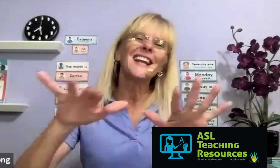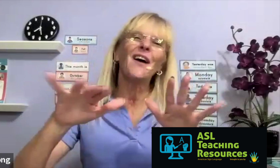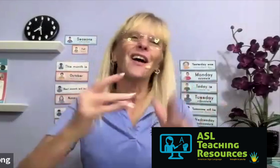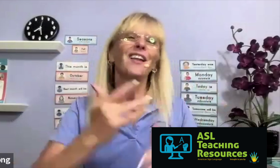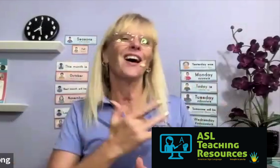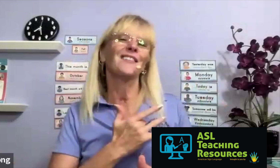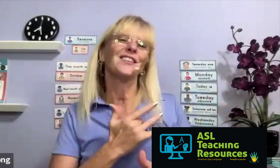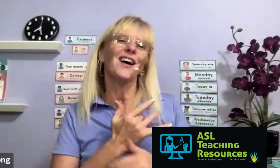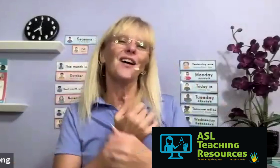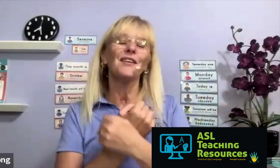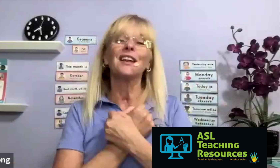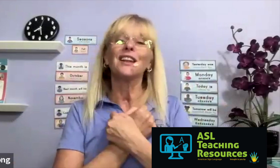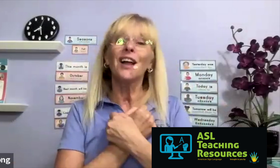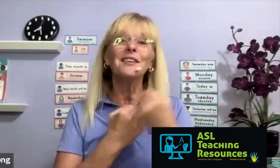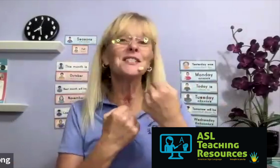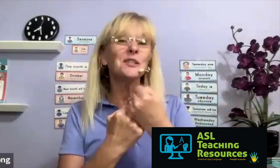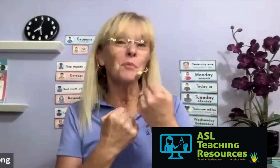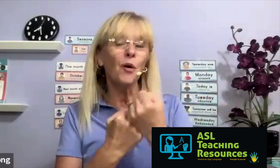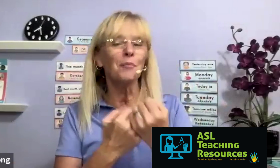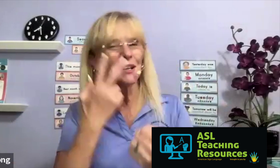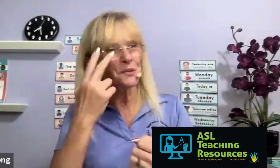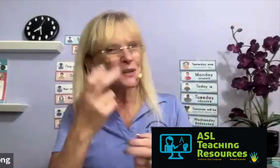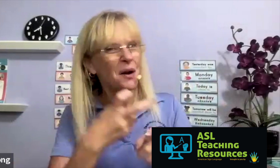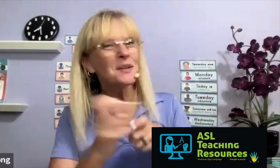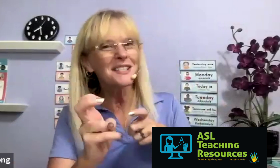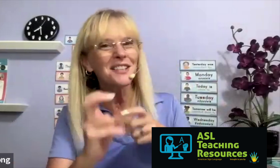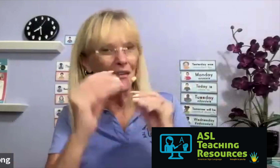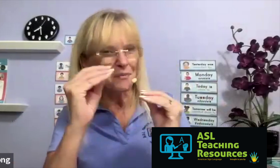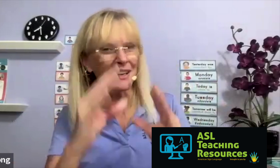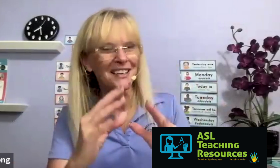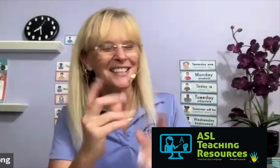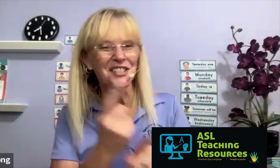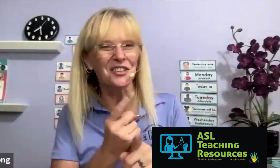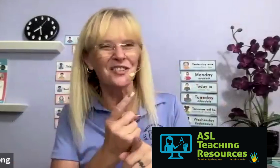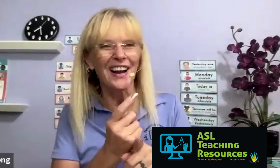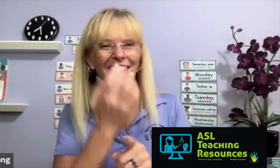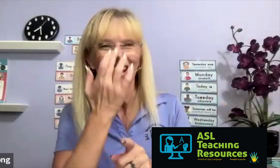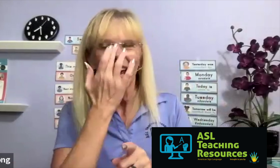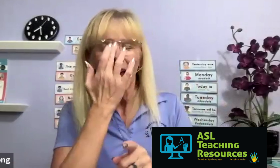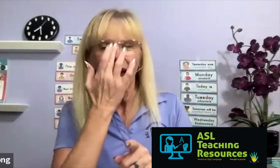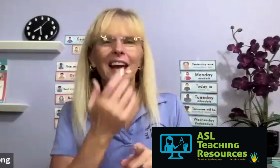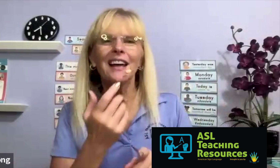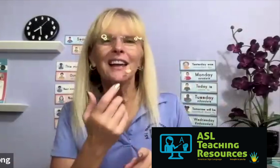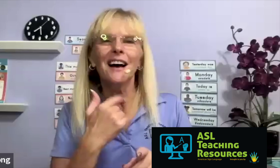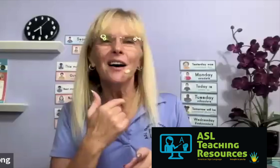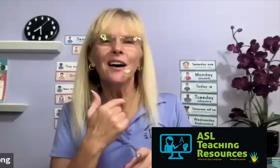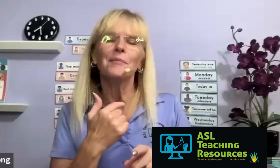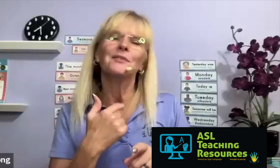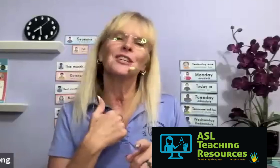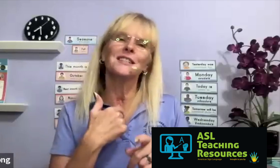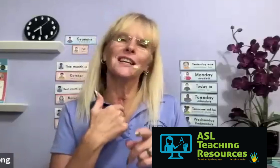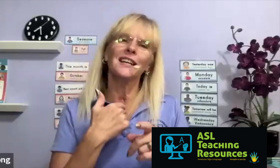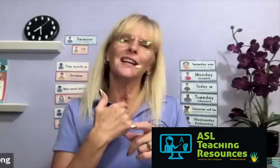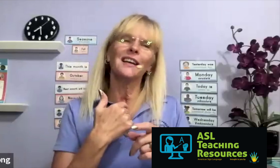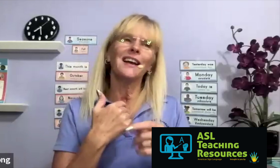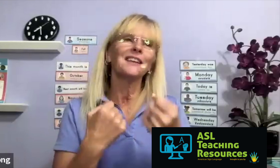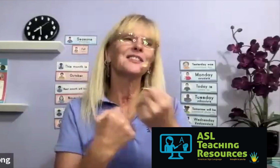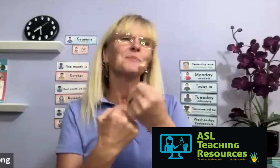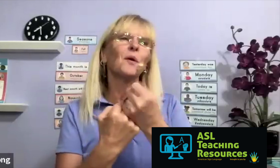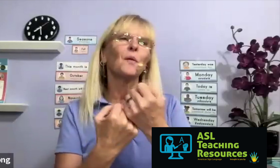out a lot of love and support, because we know it's tough being a teacher, right? And just any kind of support we